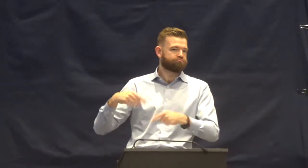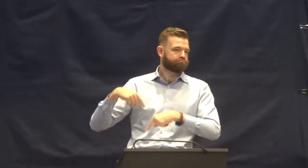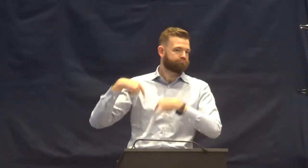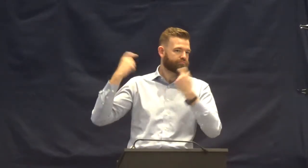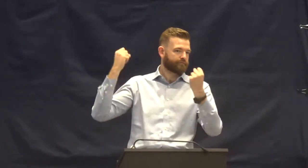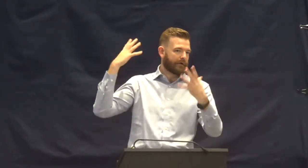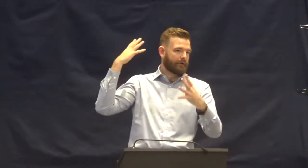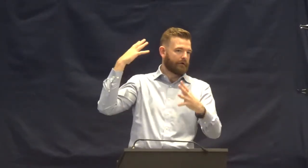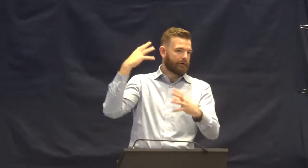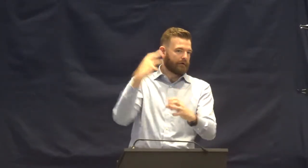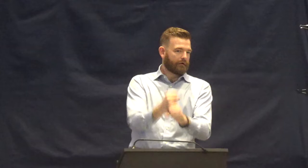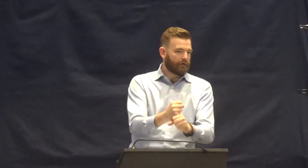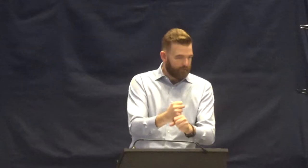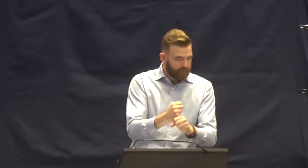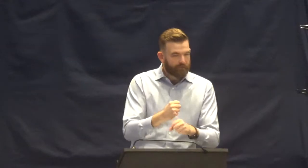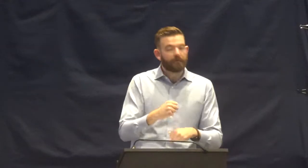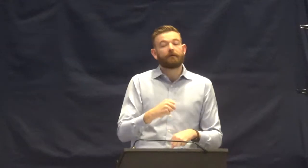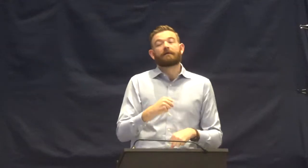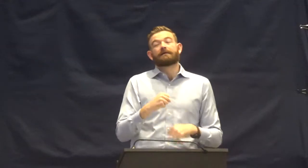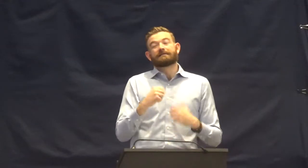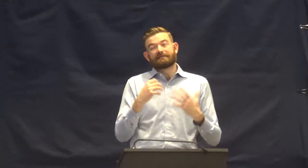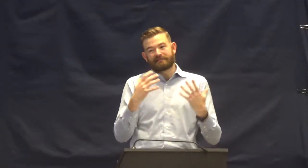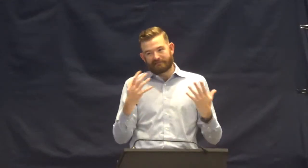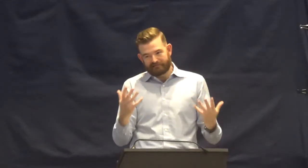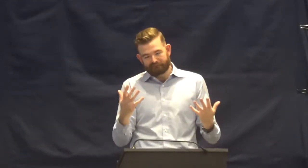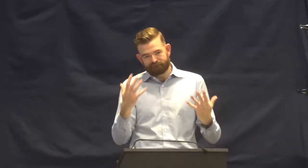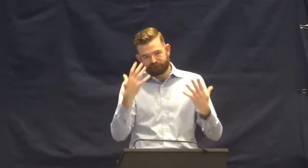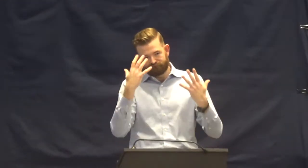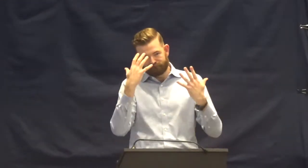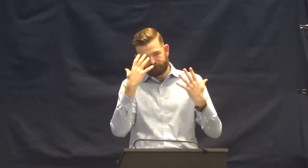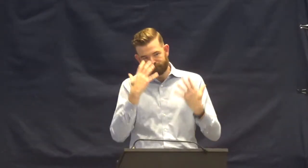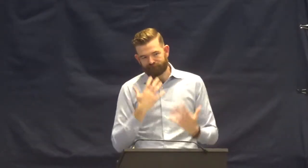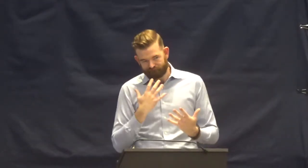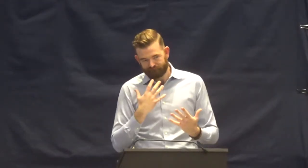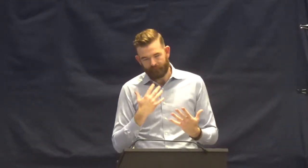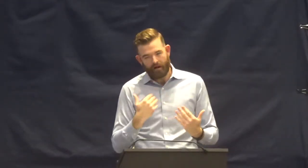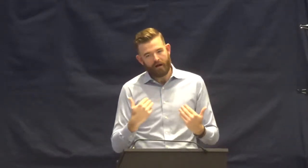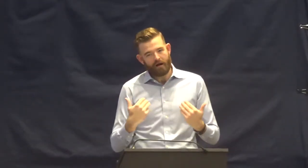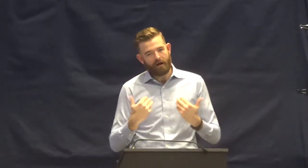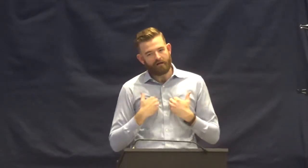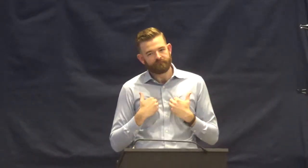That's the American story that's been passed on for hundreds of years.